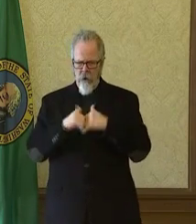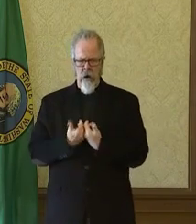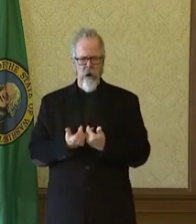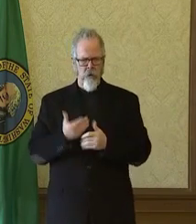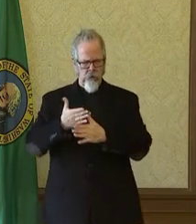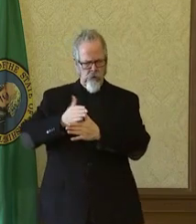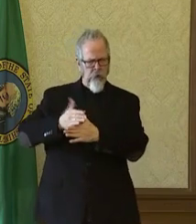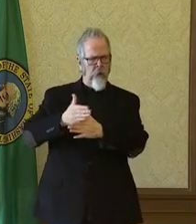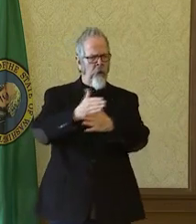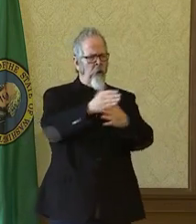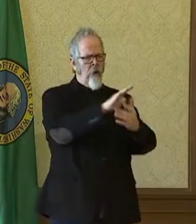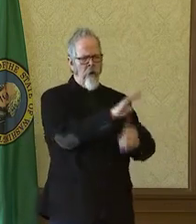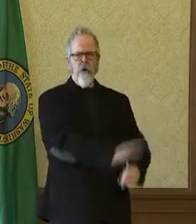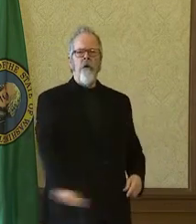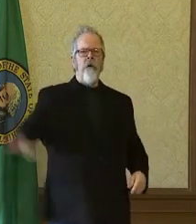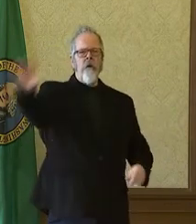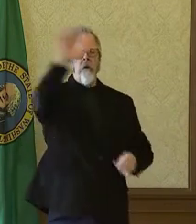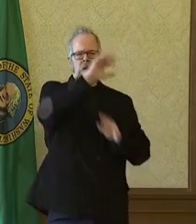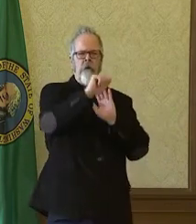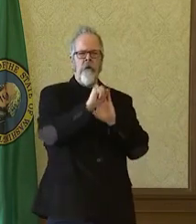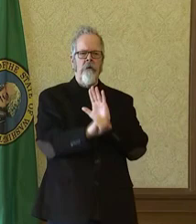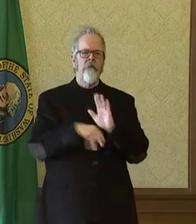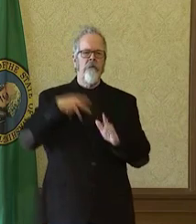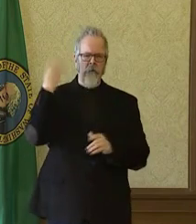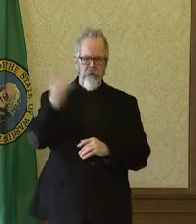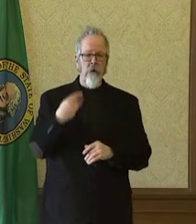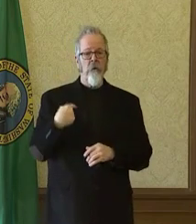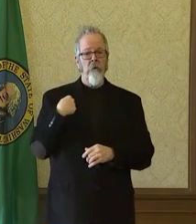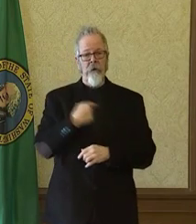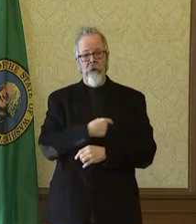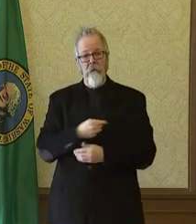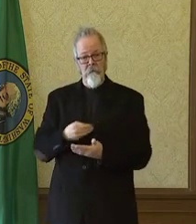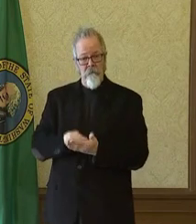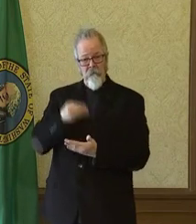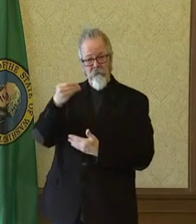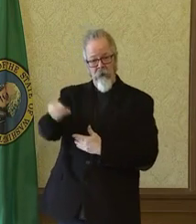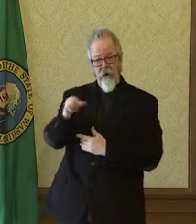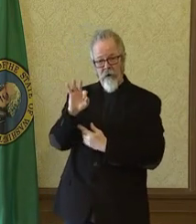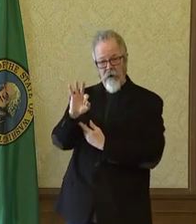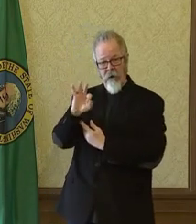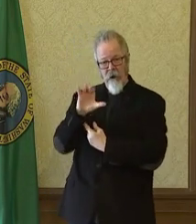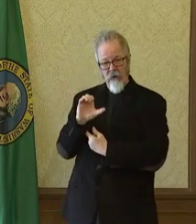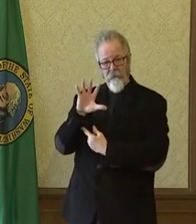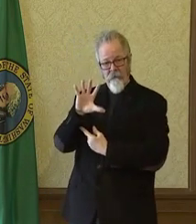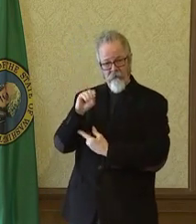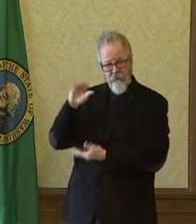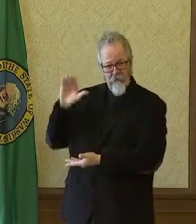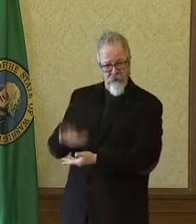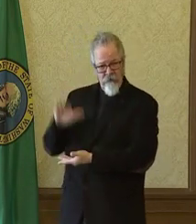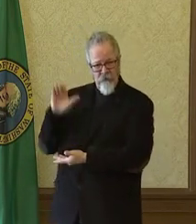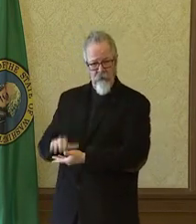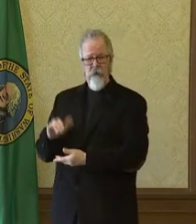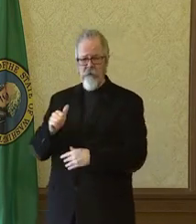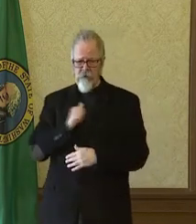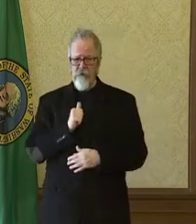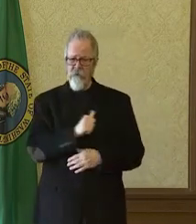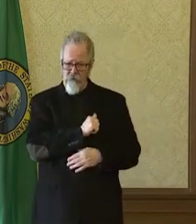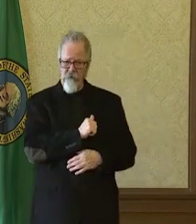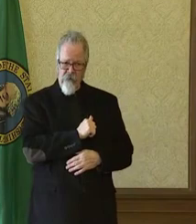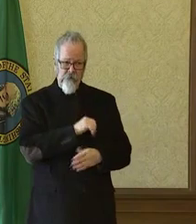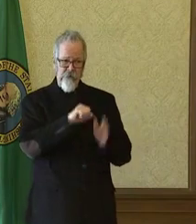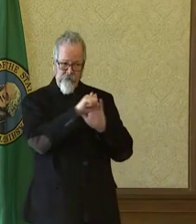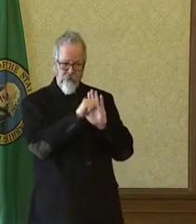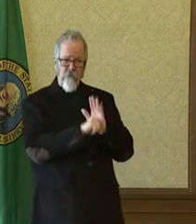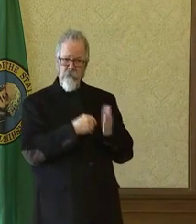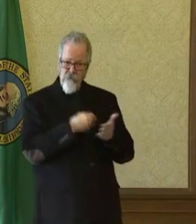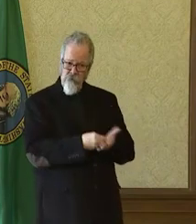are purchasing ourselves that are coming in the next days and weeks. So when we originally ordered